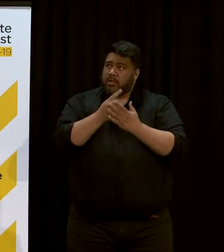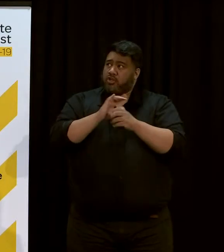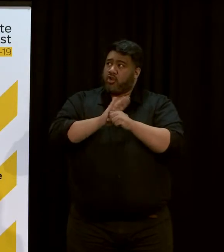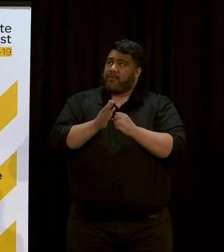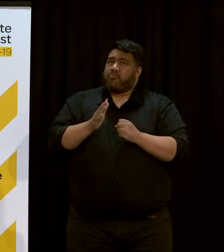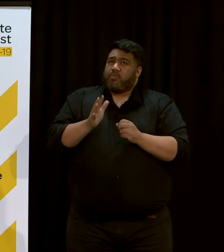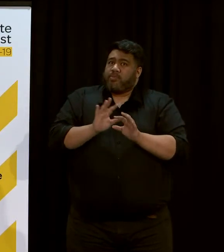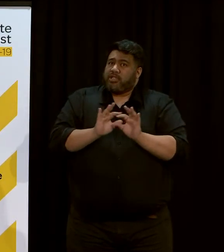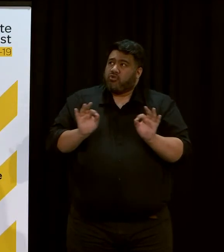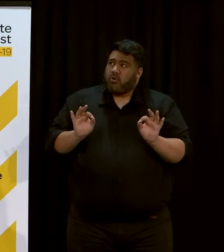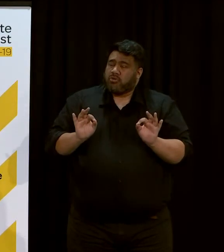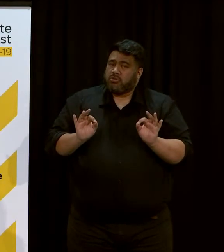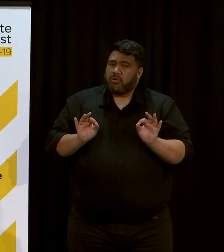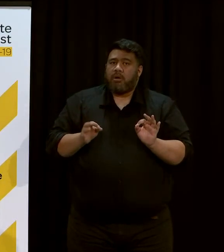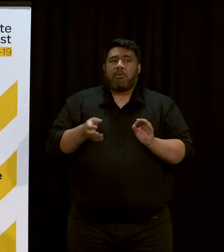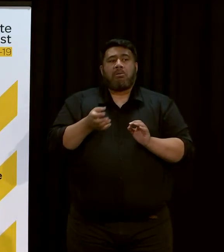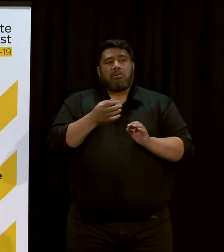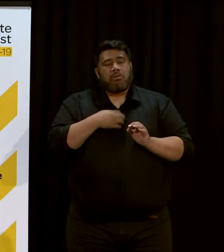question